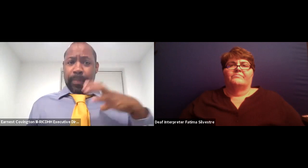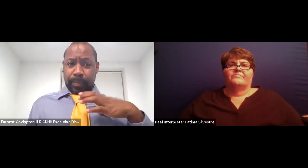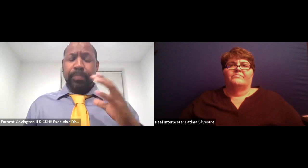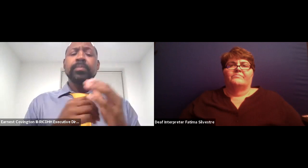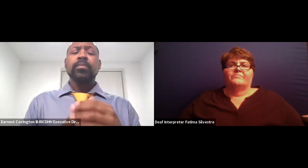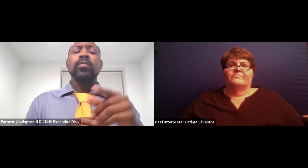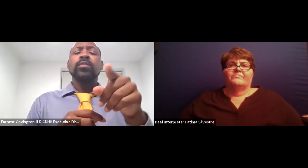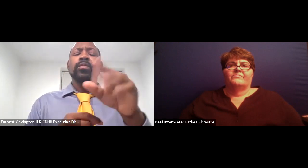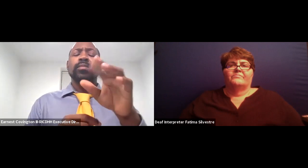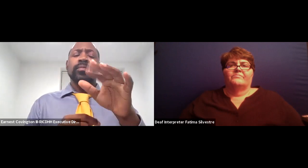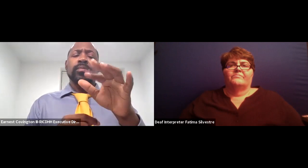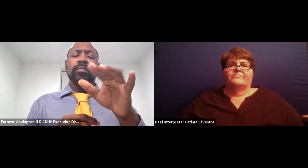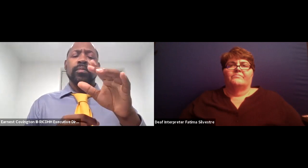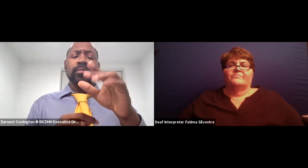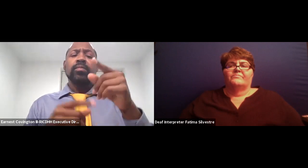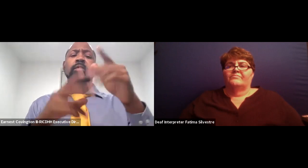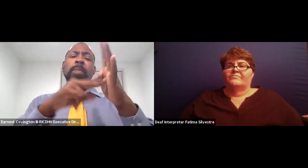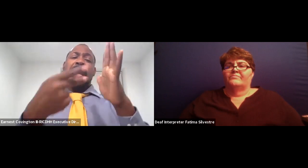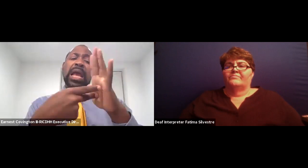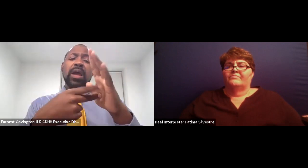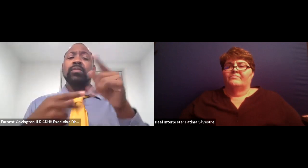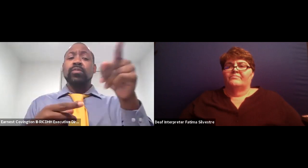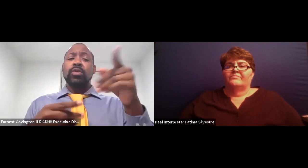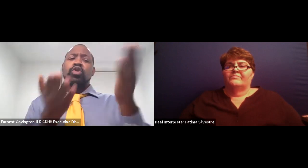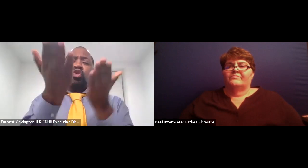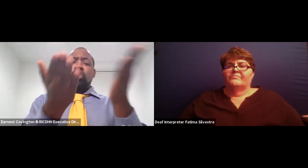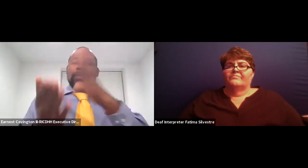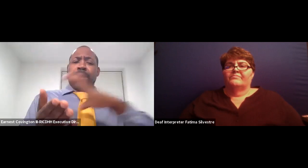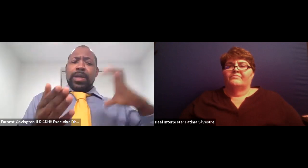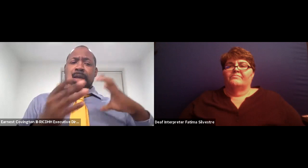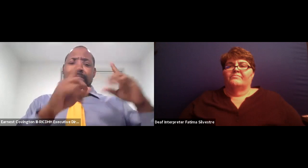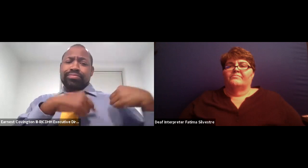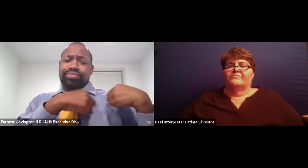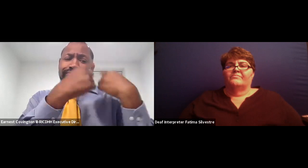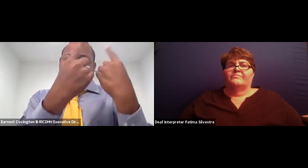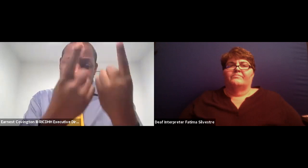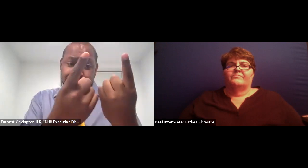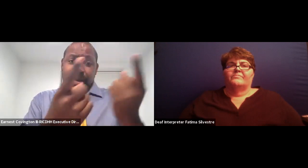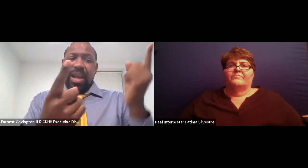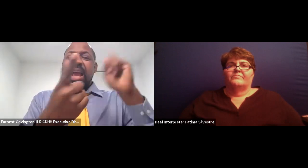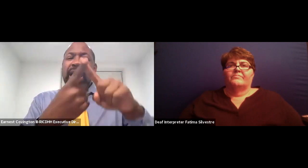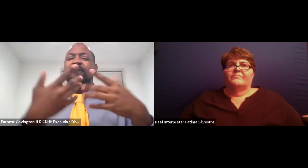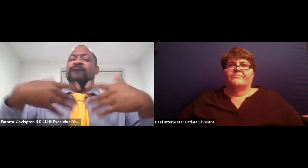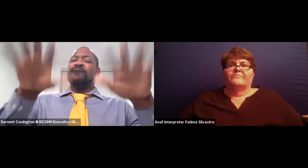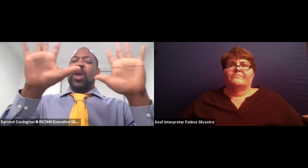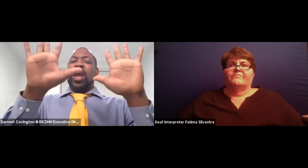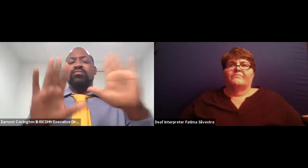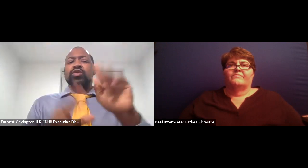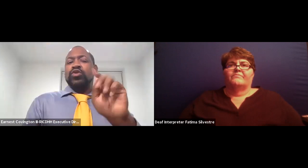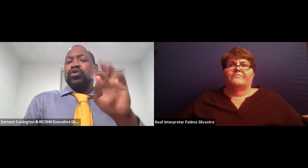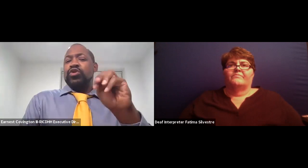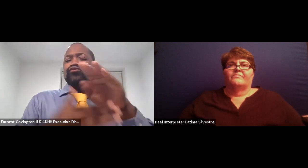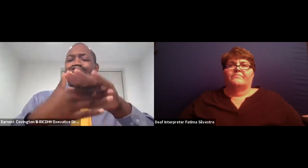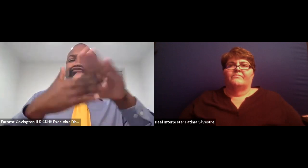Because Perspectives keeps on asking, Perspectives. saying that they can't see the interpreter. Oh.